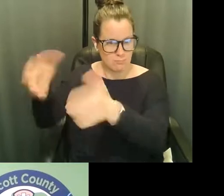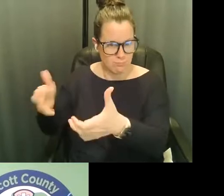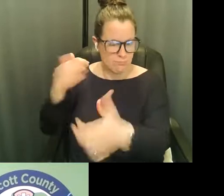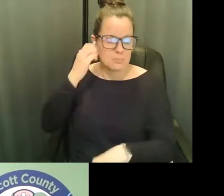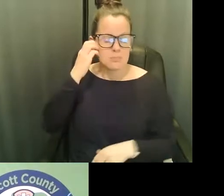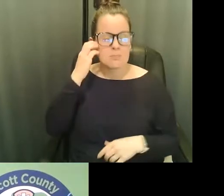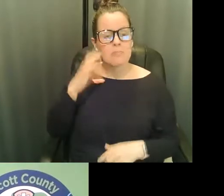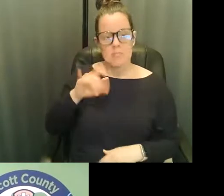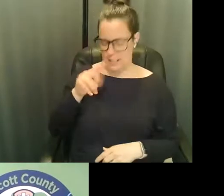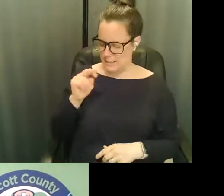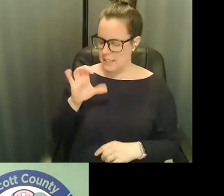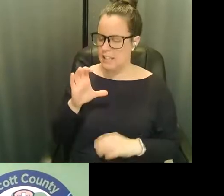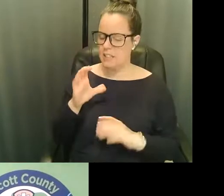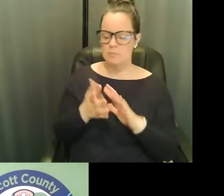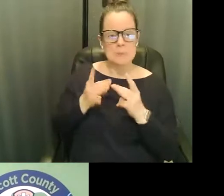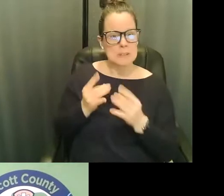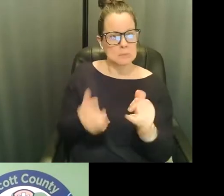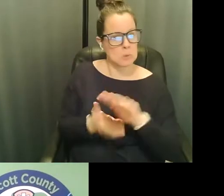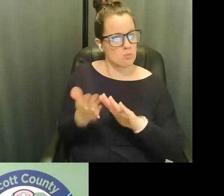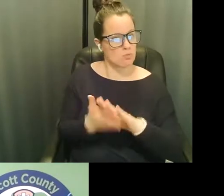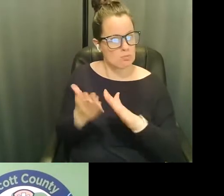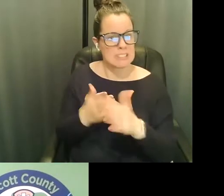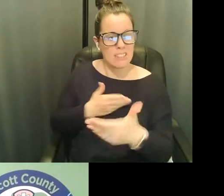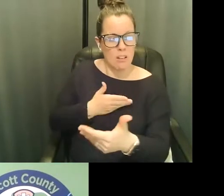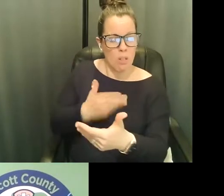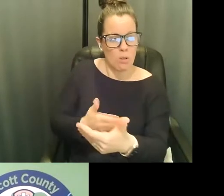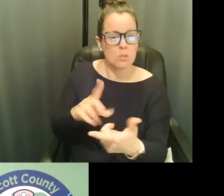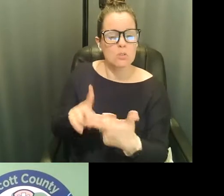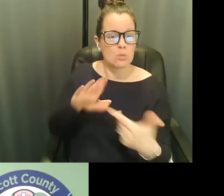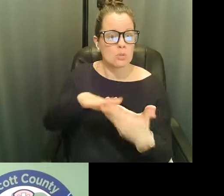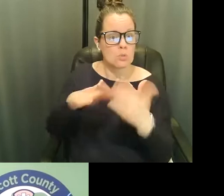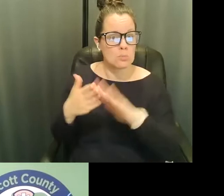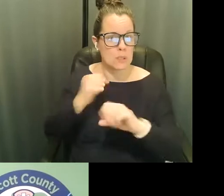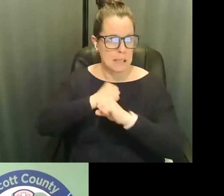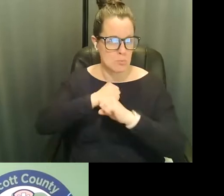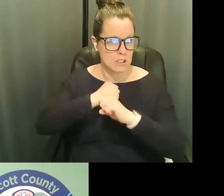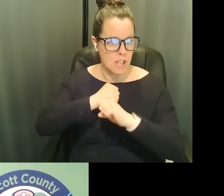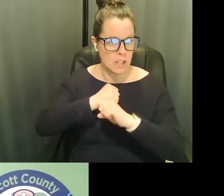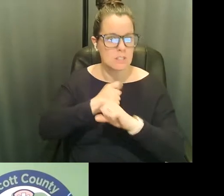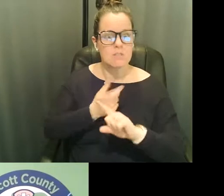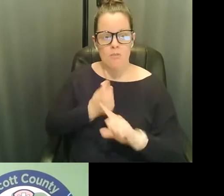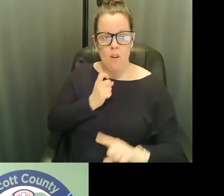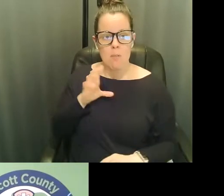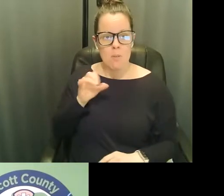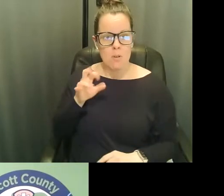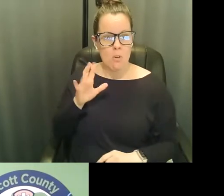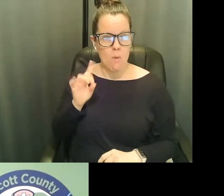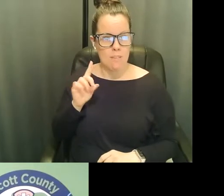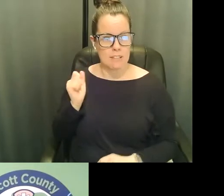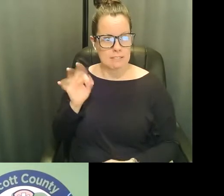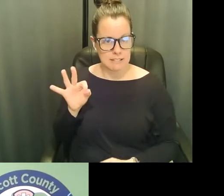was well run and moved us that much closer to a community protected from COVID-19.